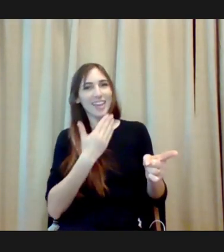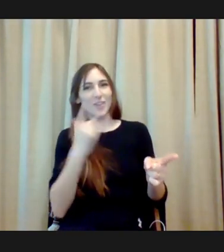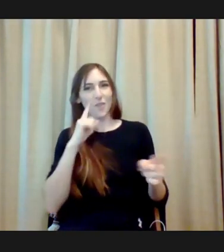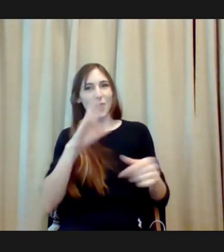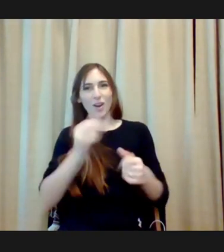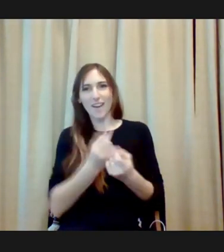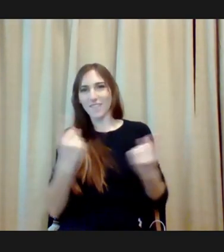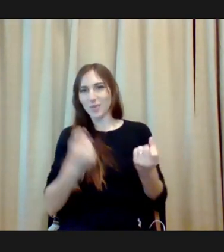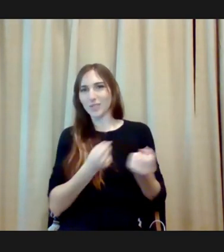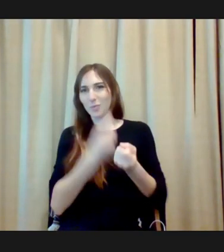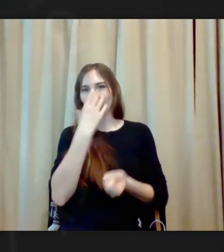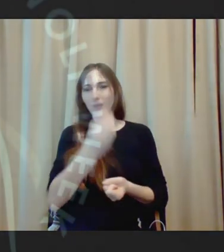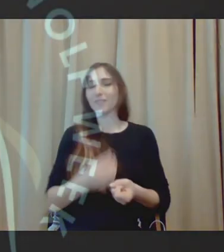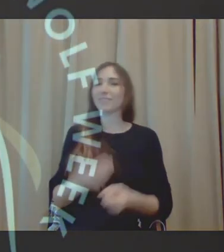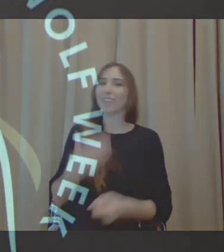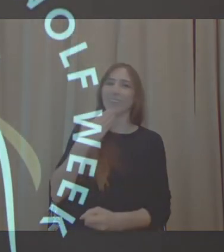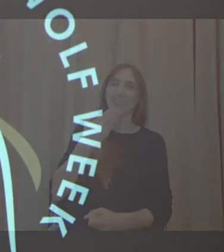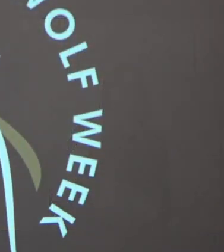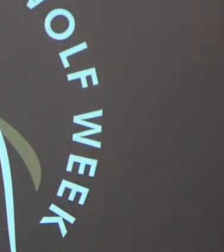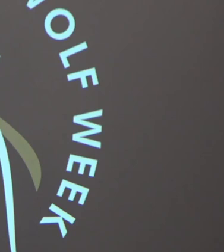Thank you to the Wolf Village.